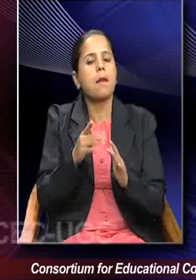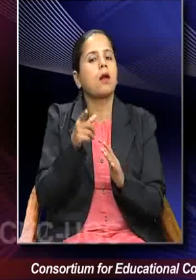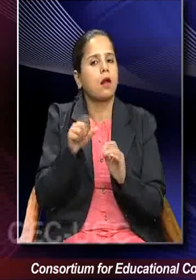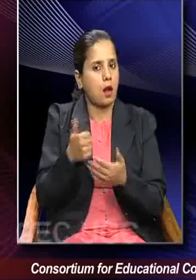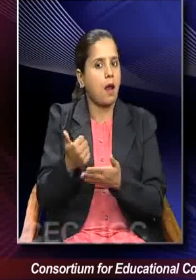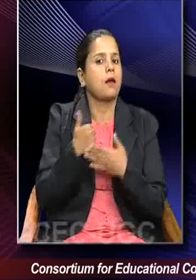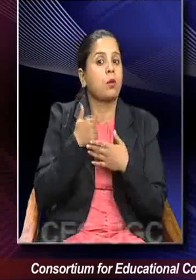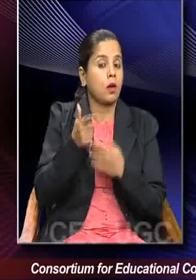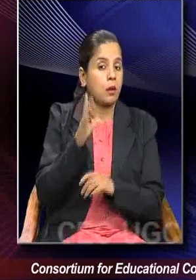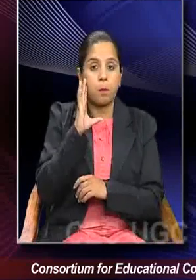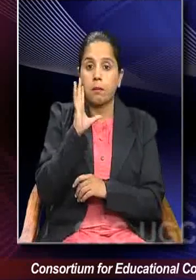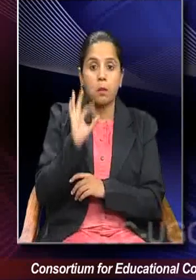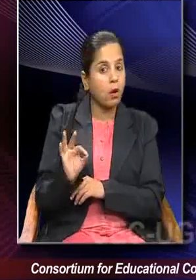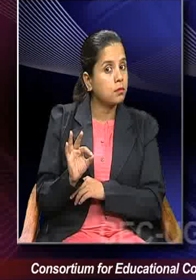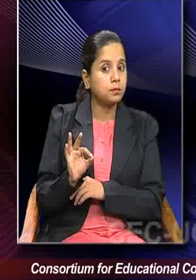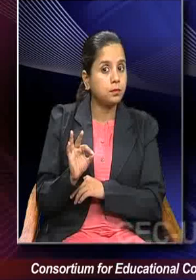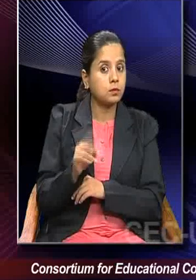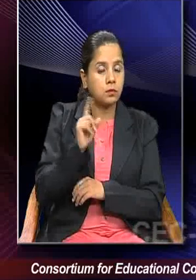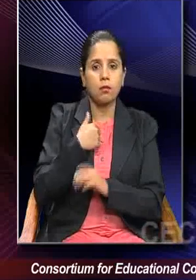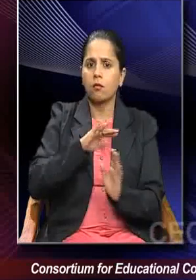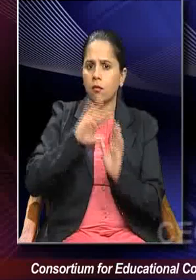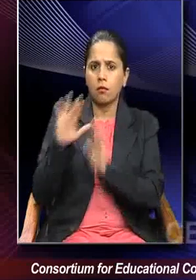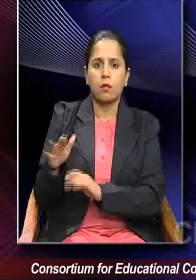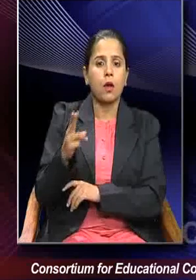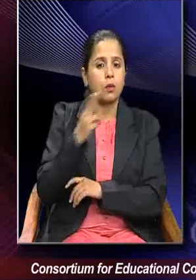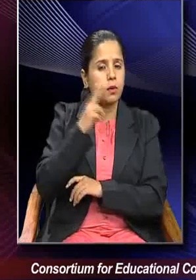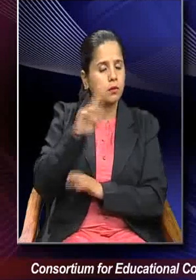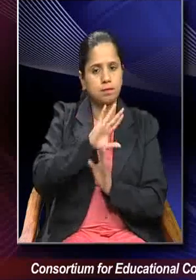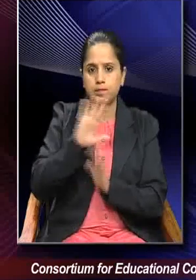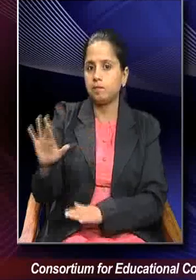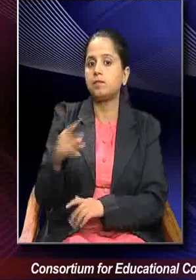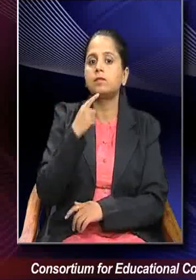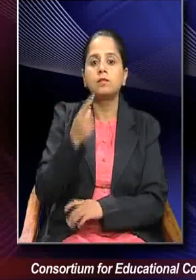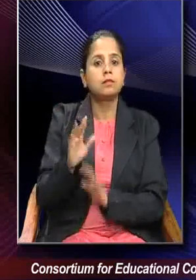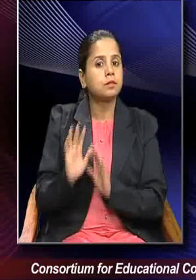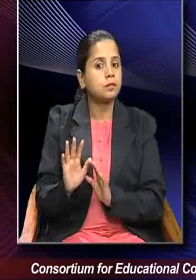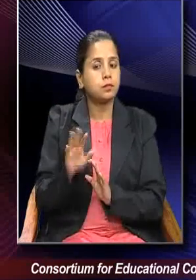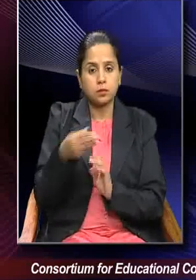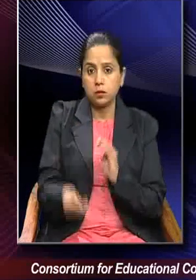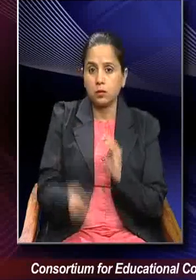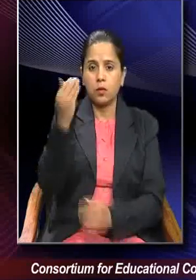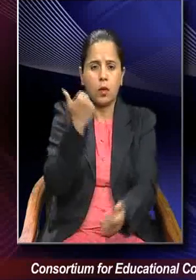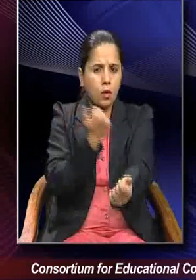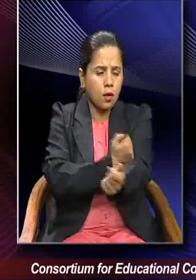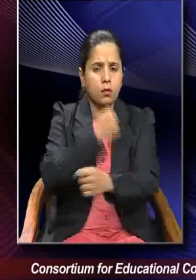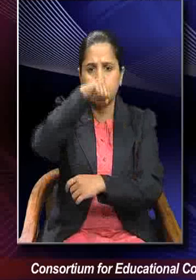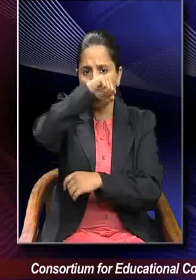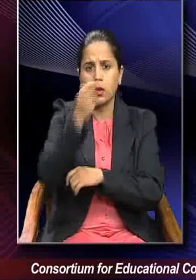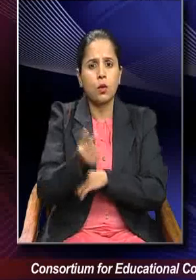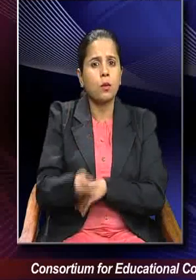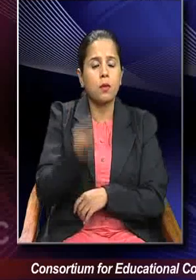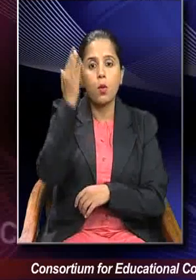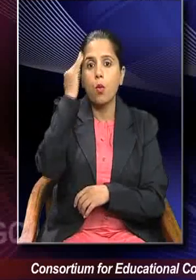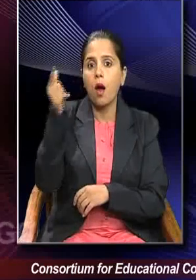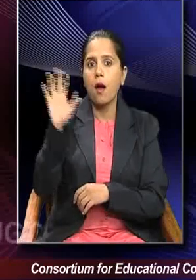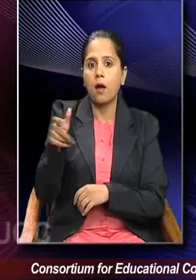very critical to abstain from smoking and excessive drug use, since they put